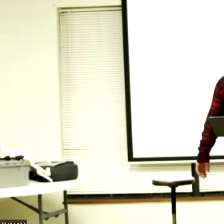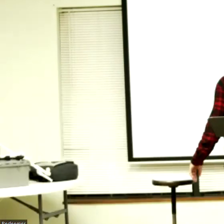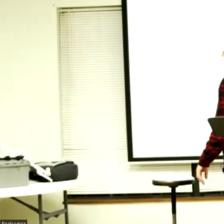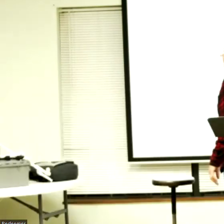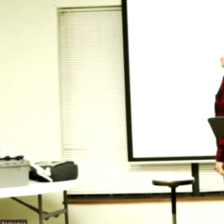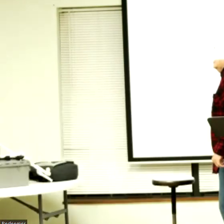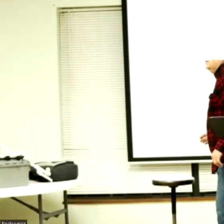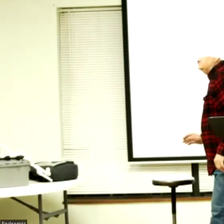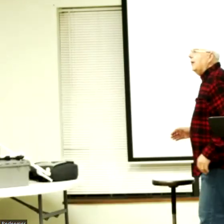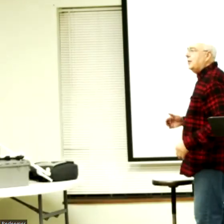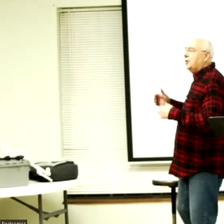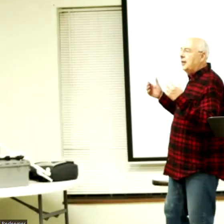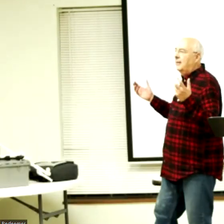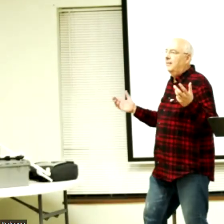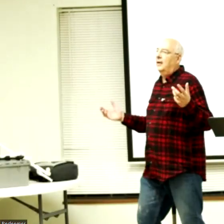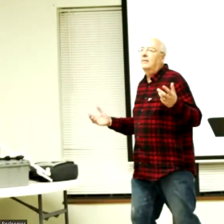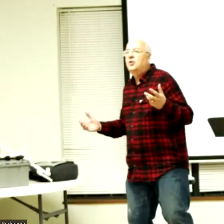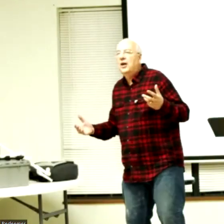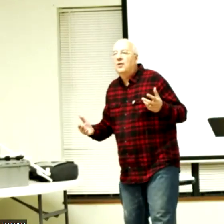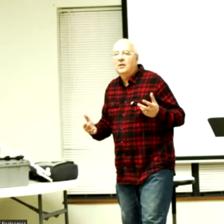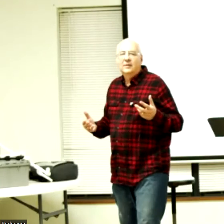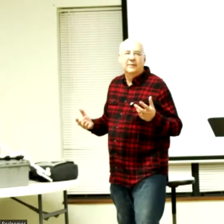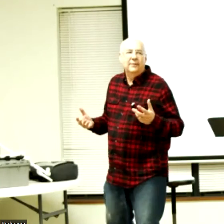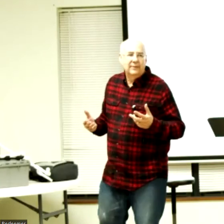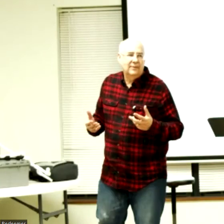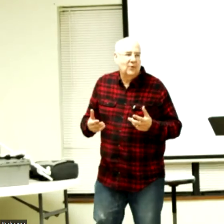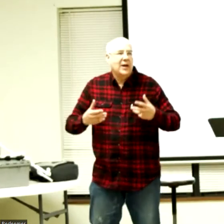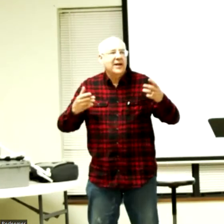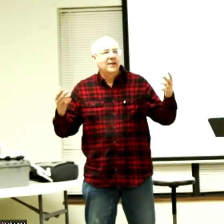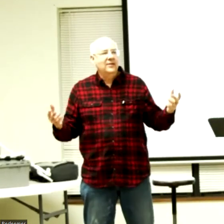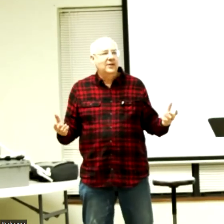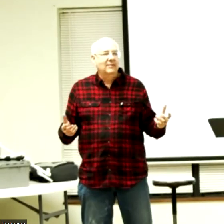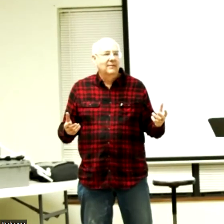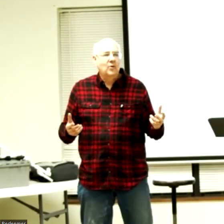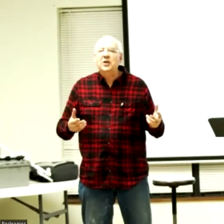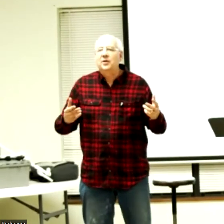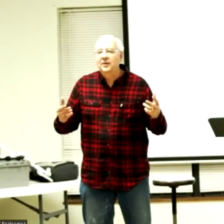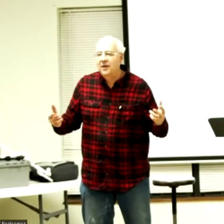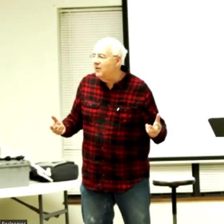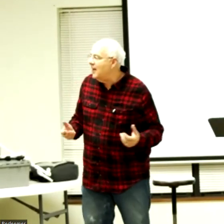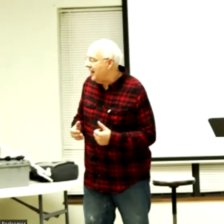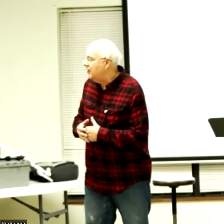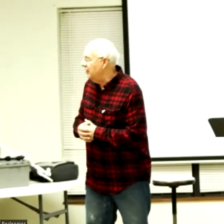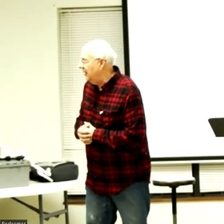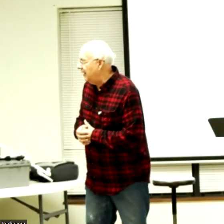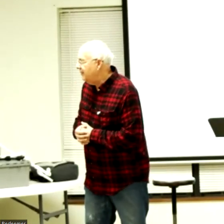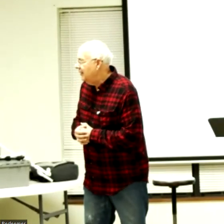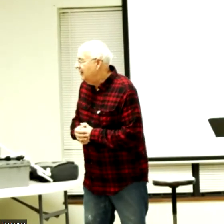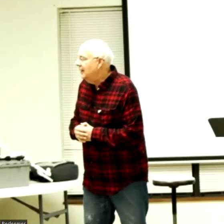All right. So this is some, general greetings and questions that you might ask somebody.